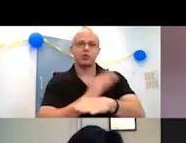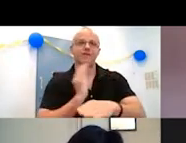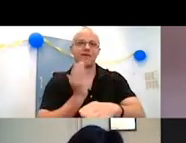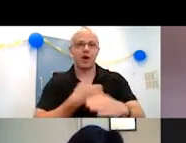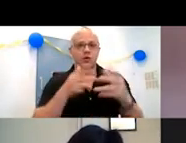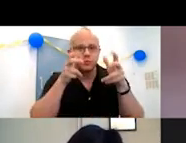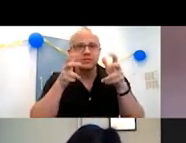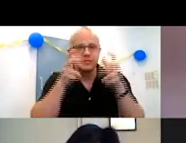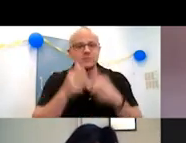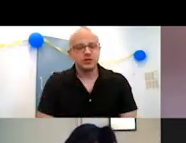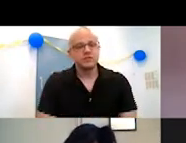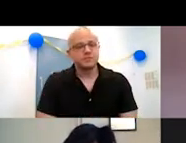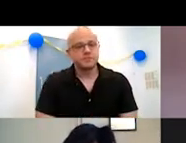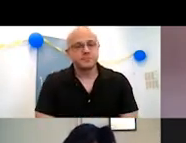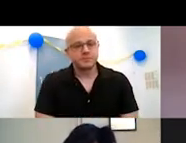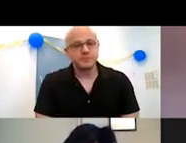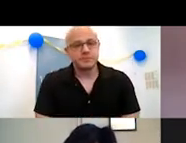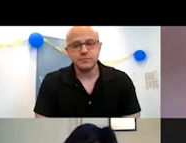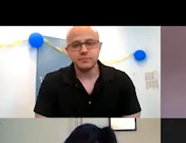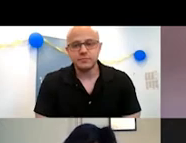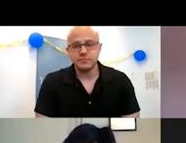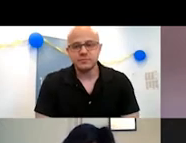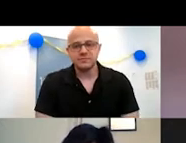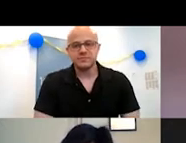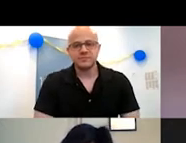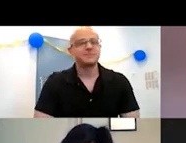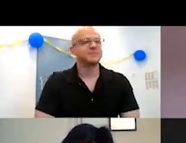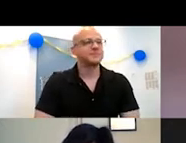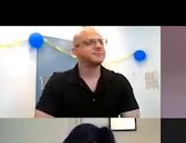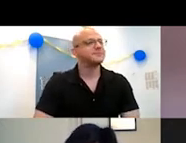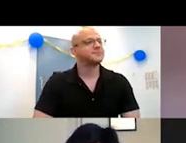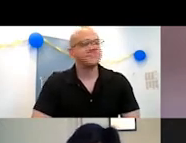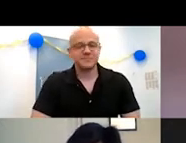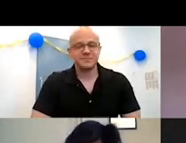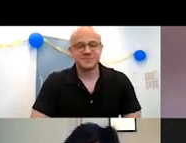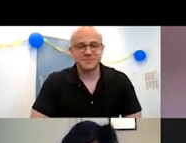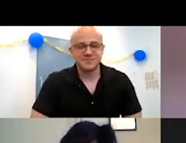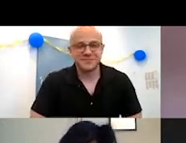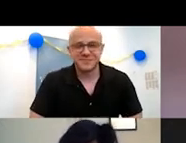And we play with signs, and it helps us to improve our receptive skills.